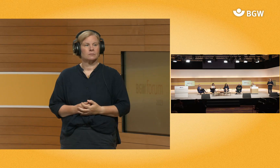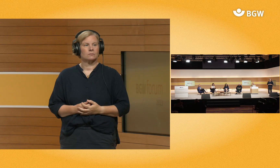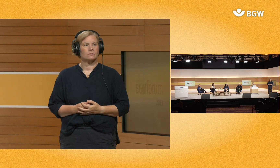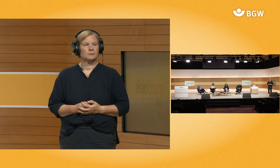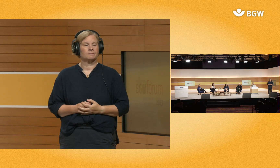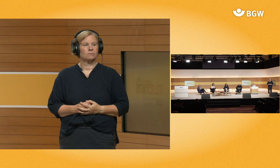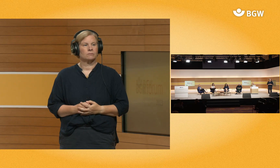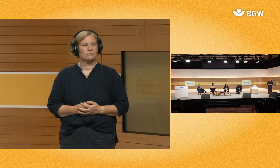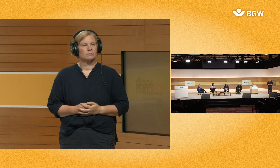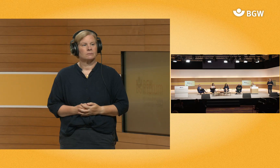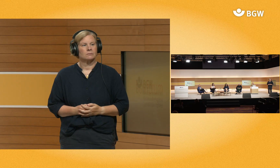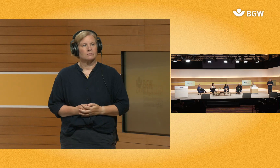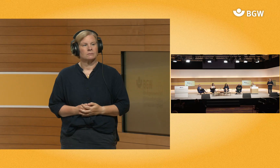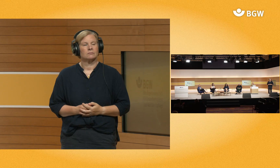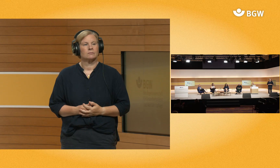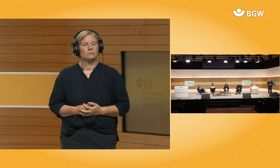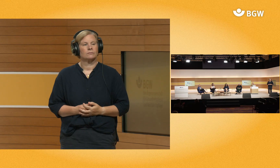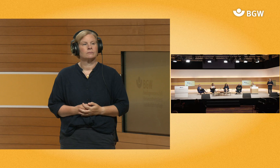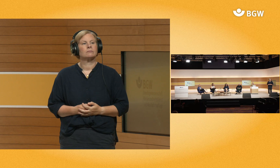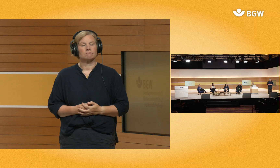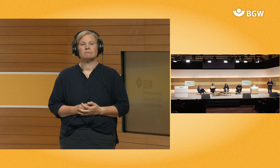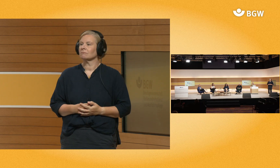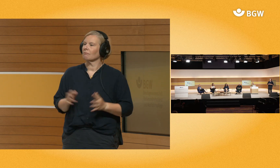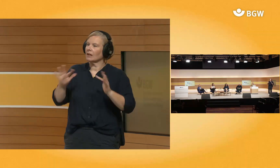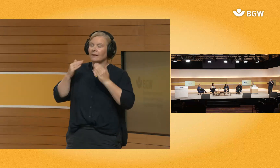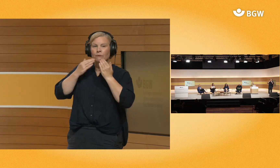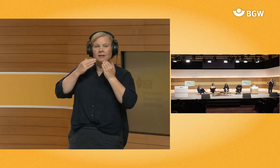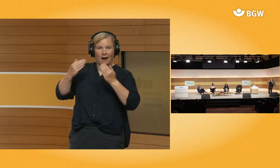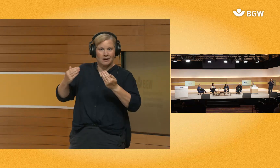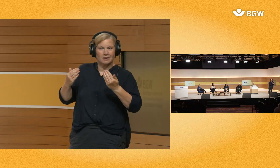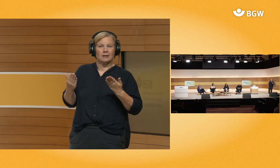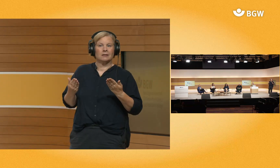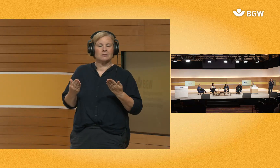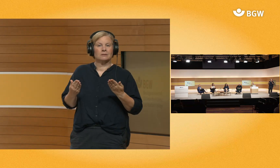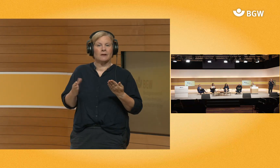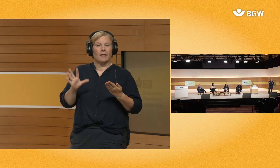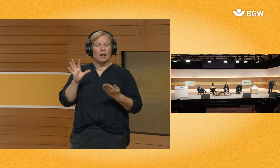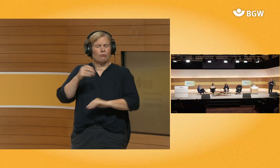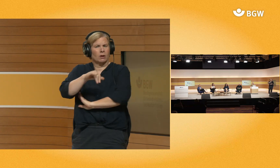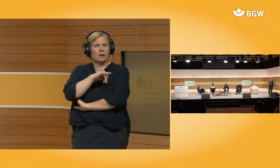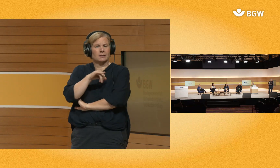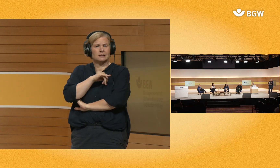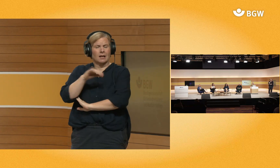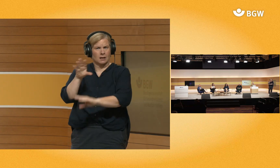Thank you very much for the very interesting informations.